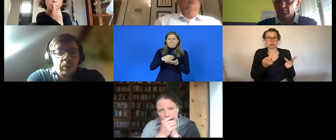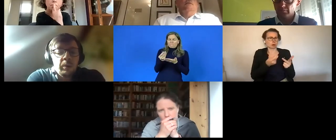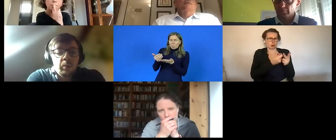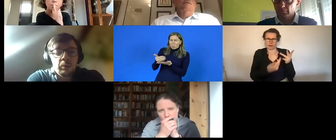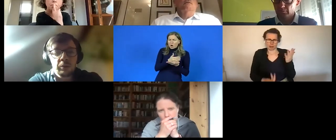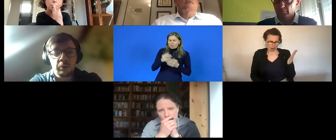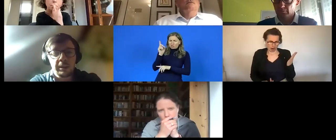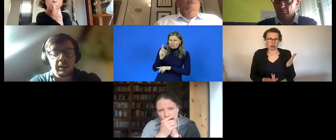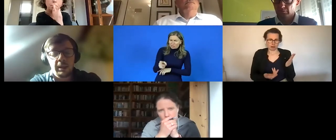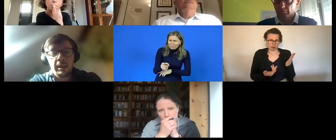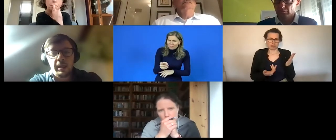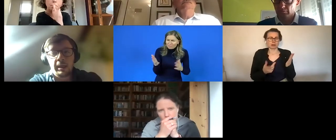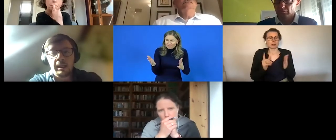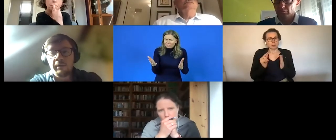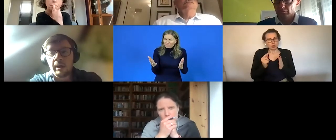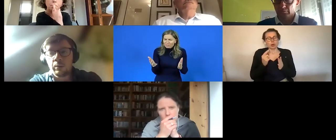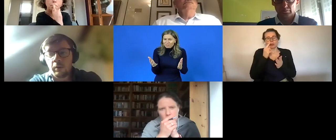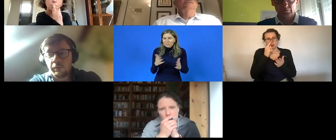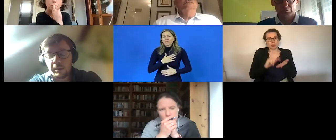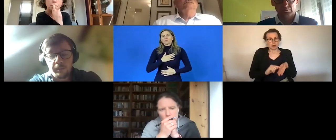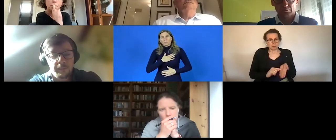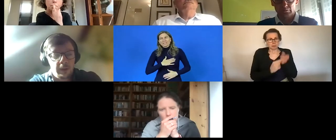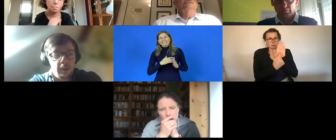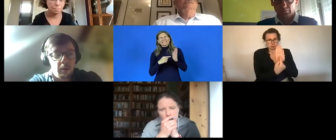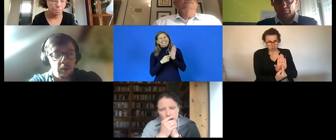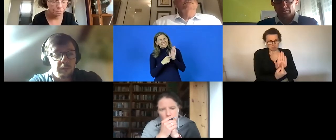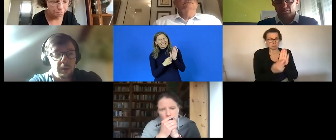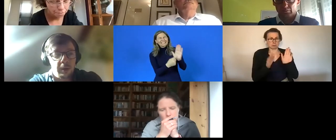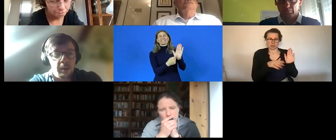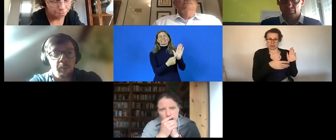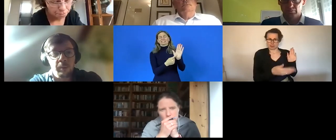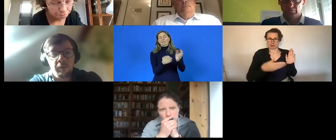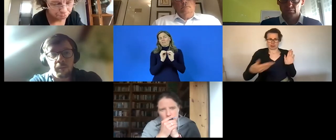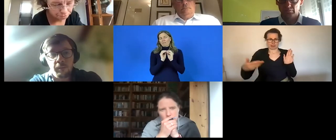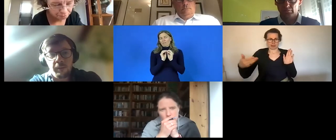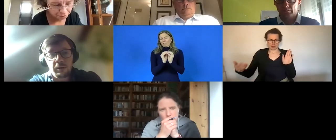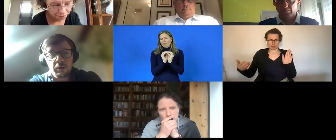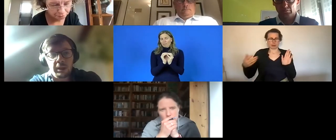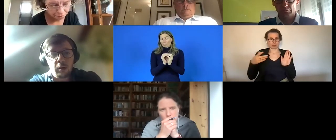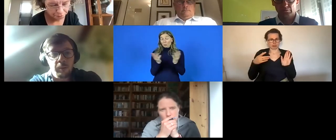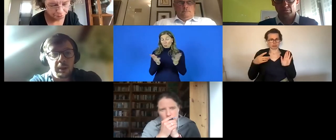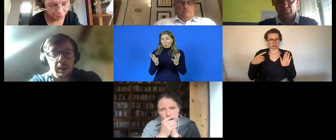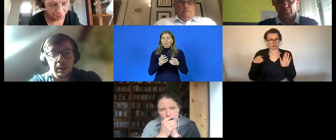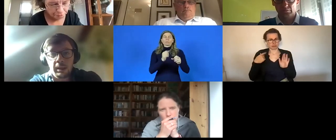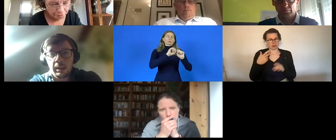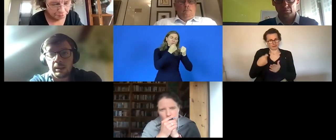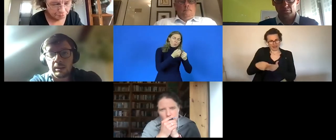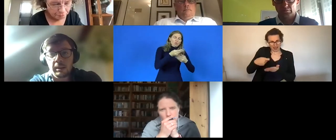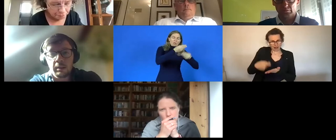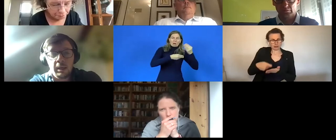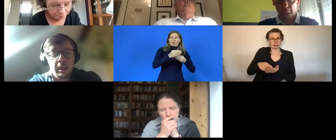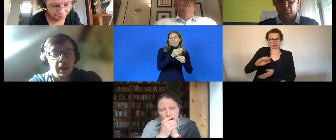we would we really want to stress again the value of uh of uh employment from from the social economy uh